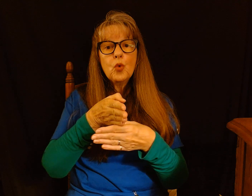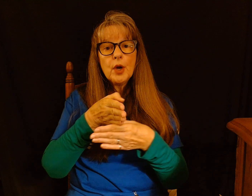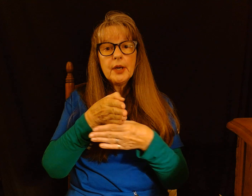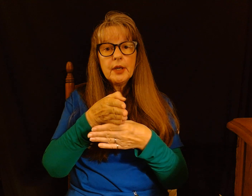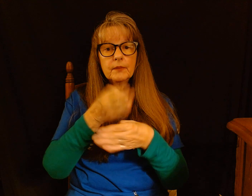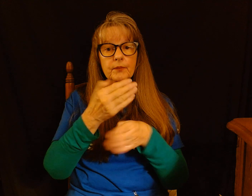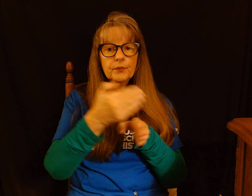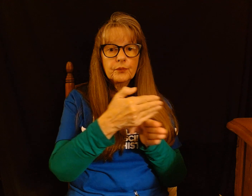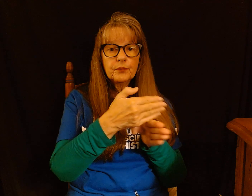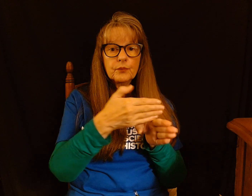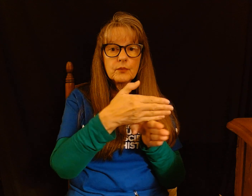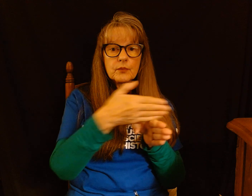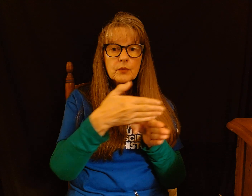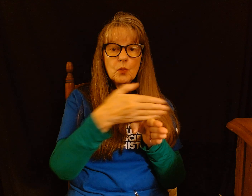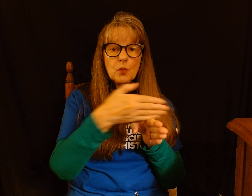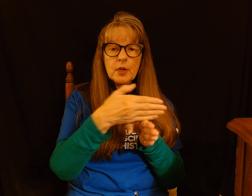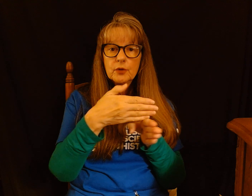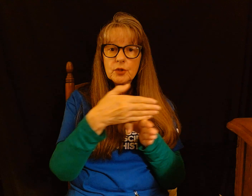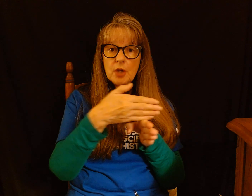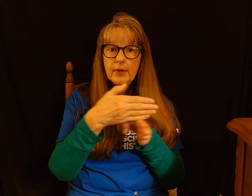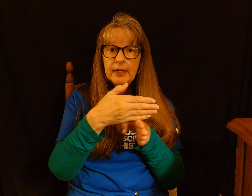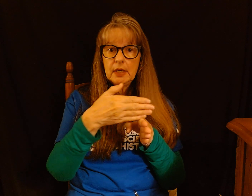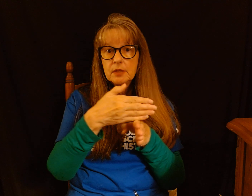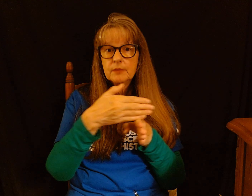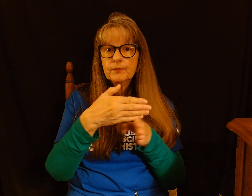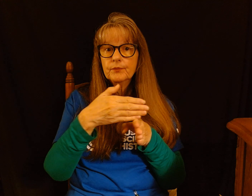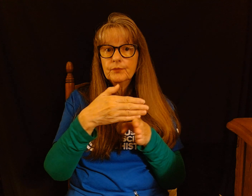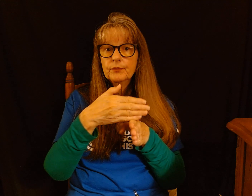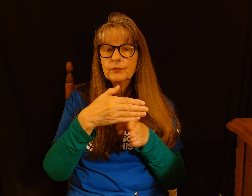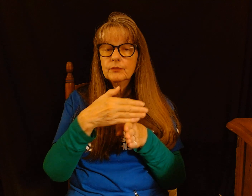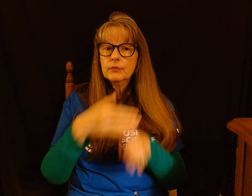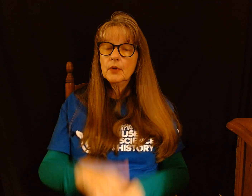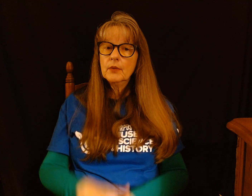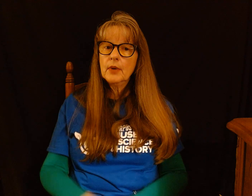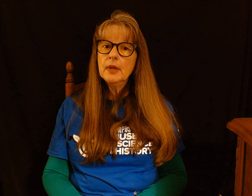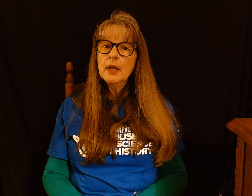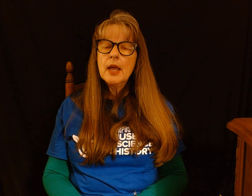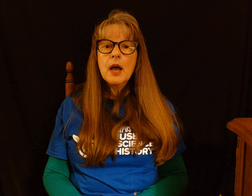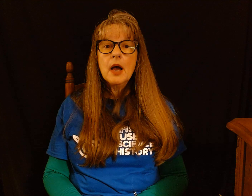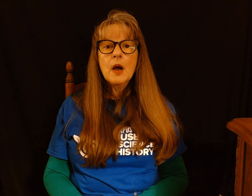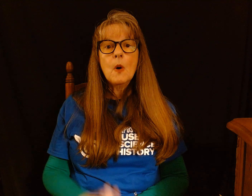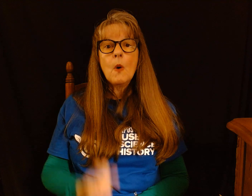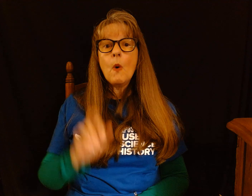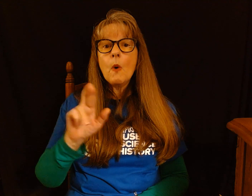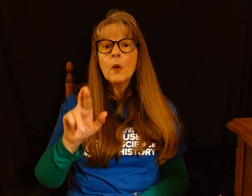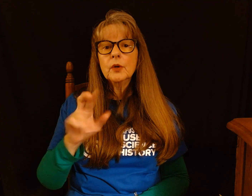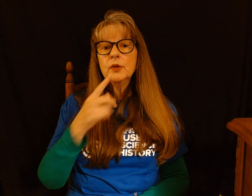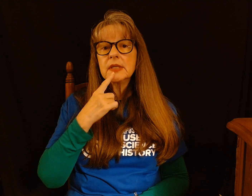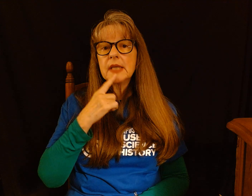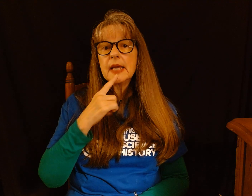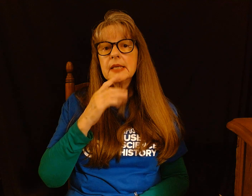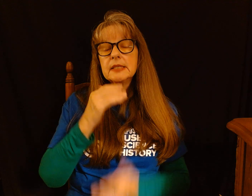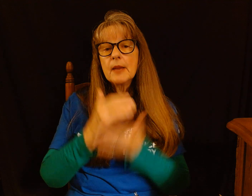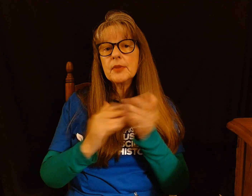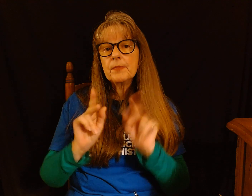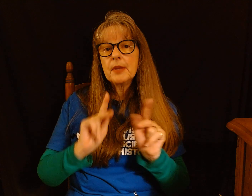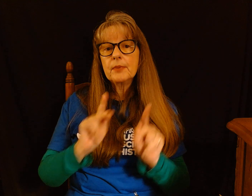wood. They're sawing it, right? Or you could say some of the people like